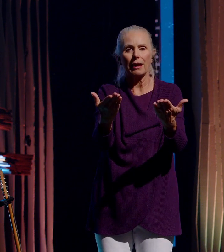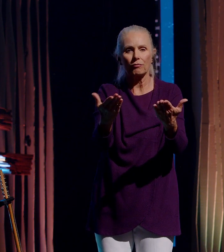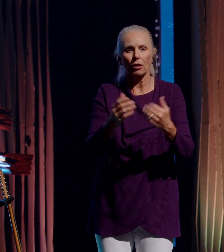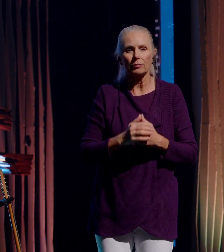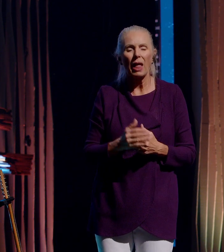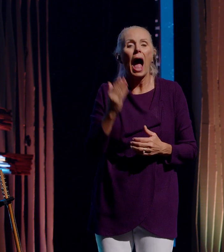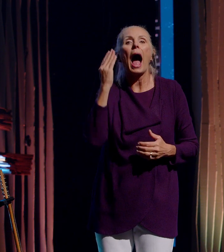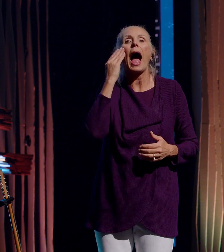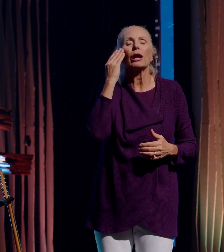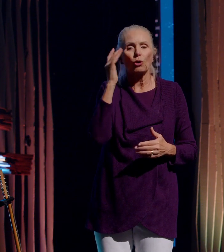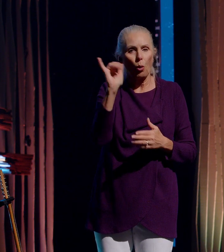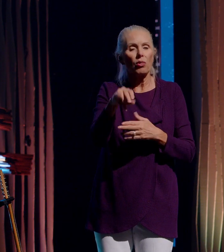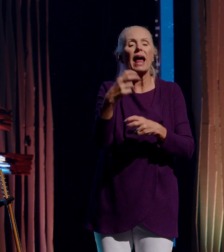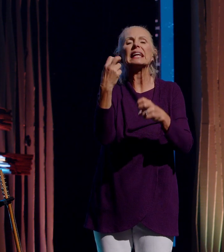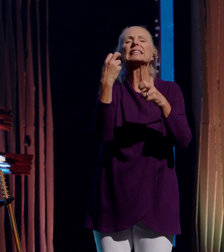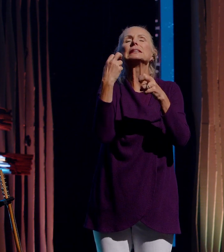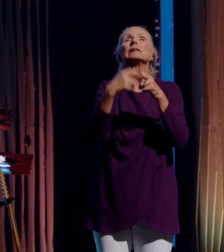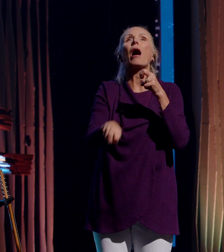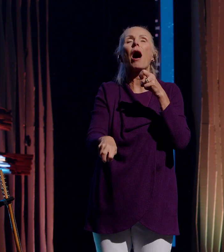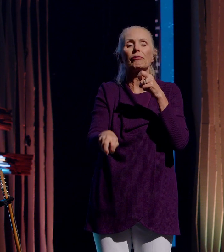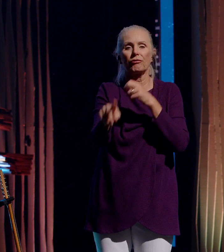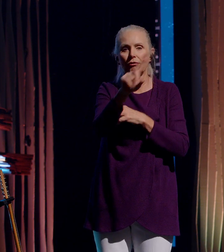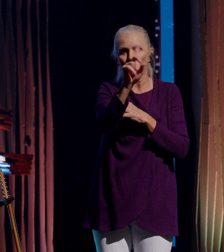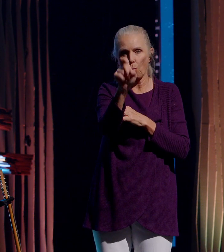I know that's a tough question.